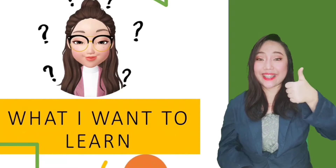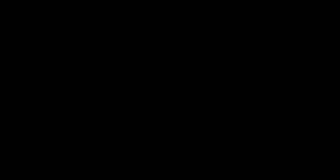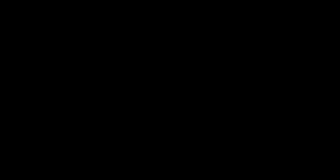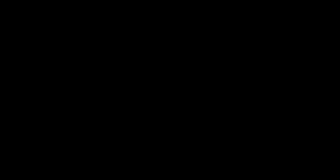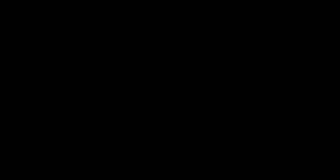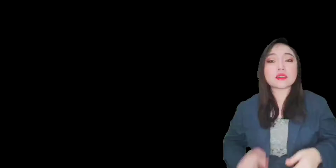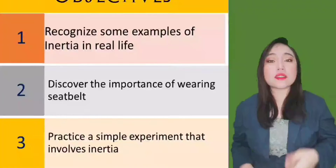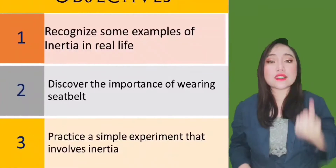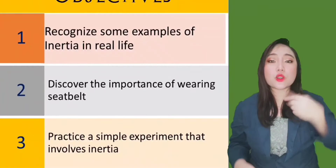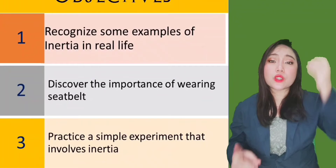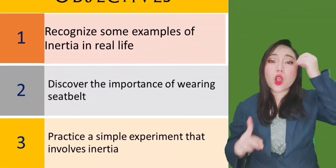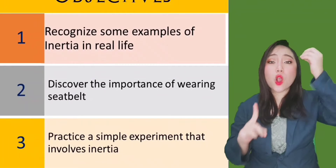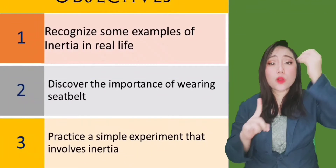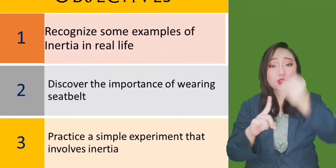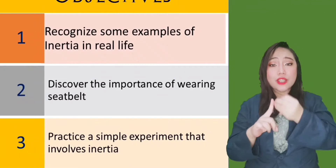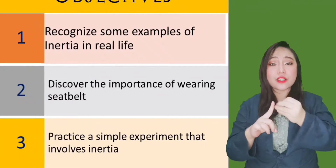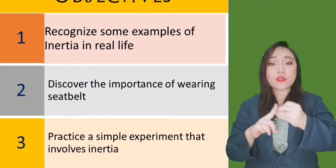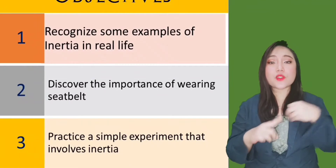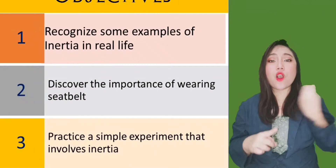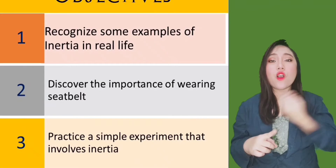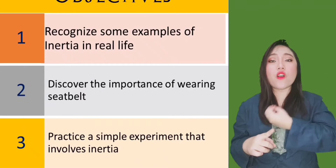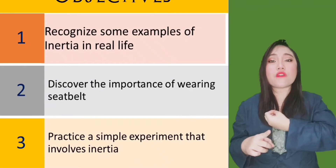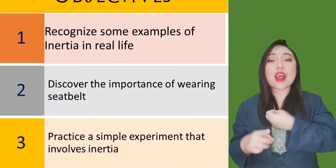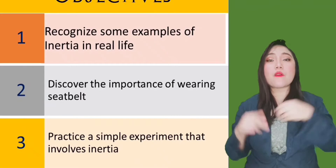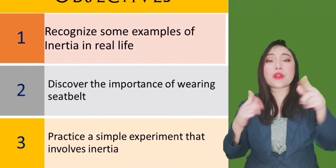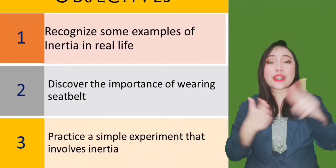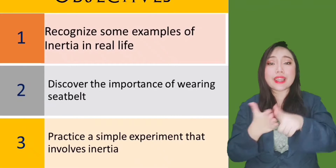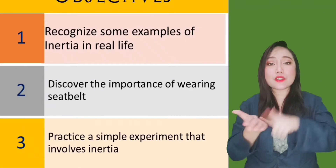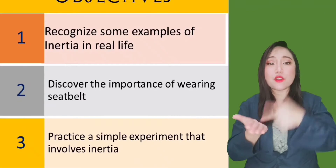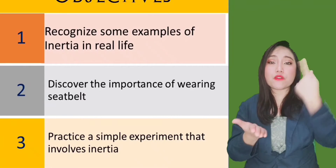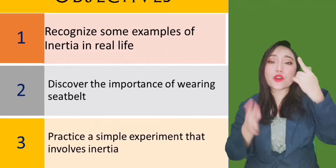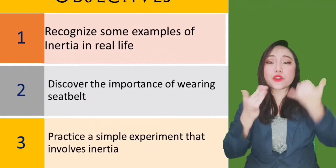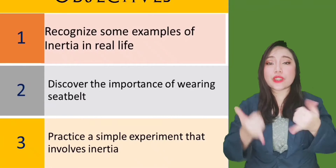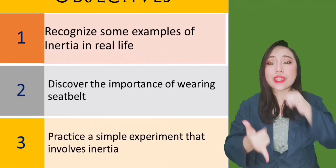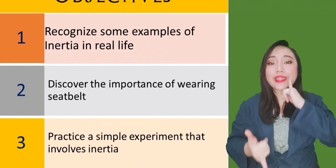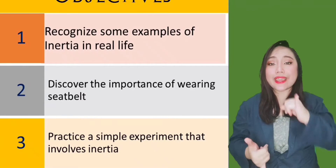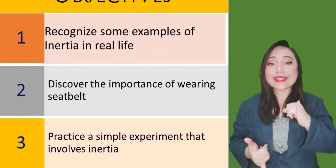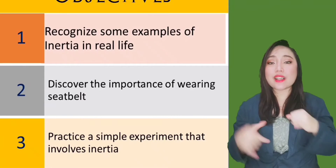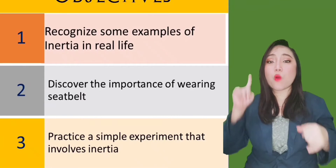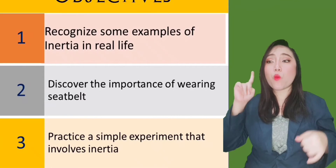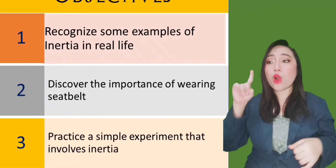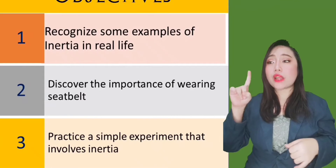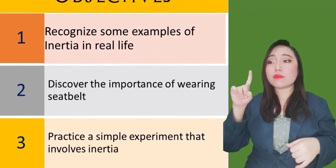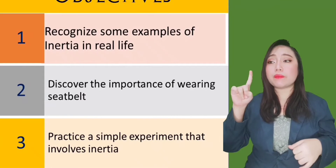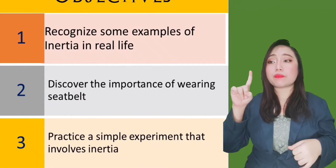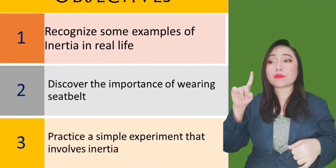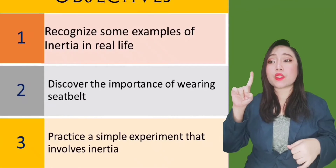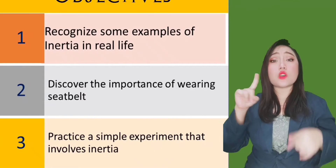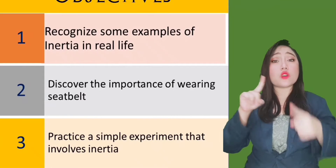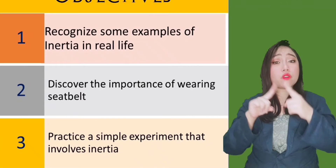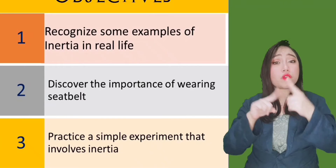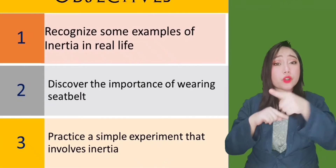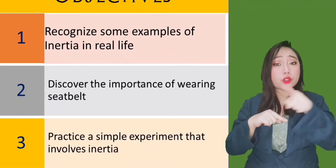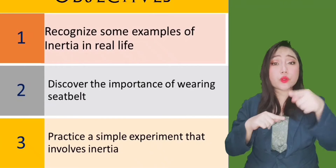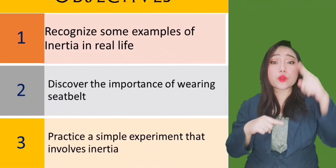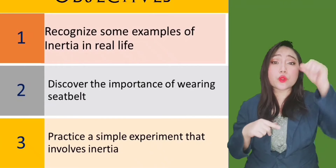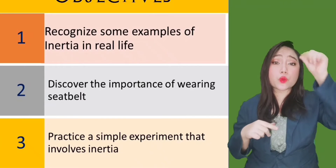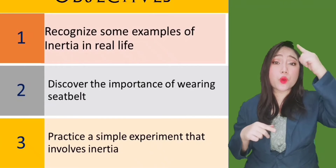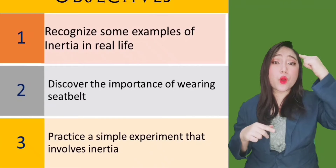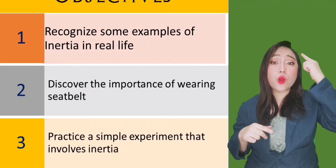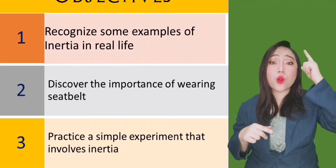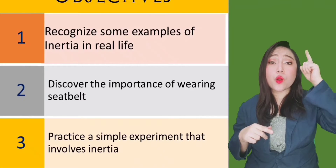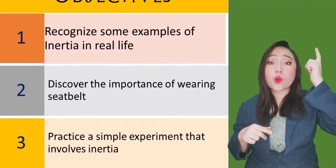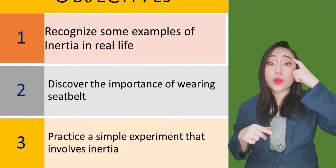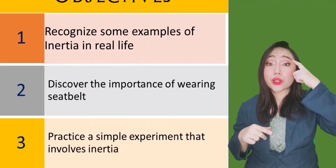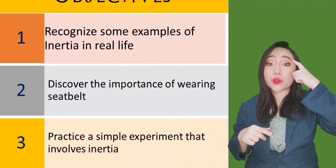learn. Okay? The objectives of our lesson for today is first, is